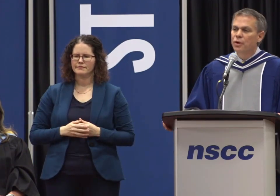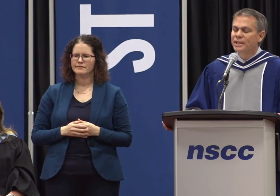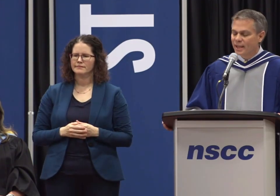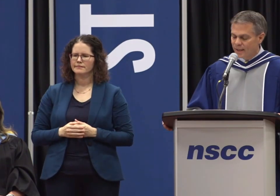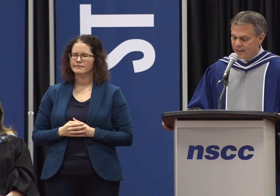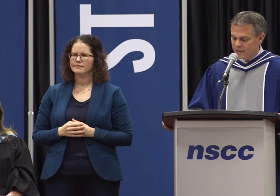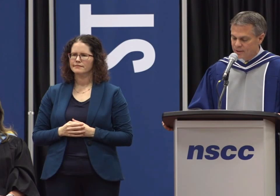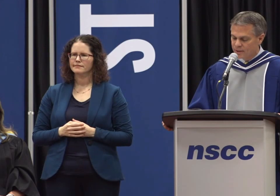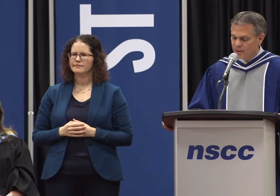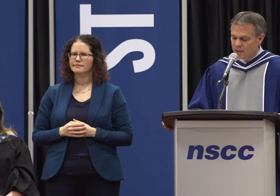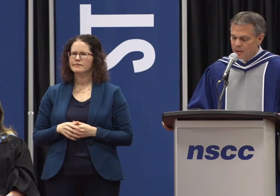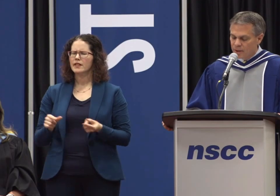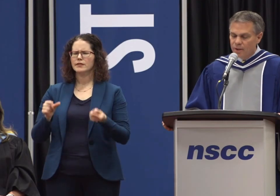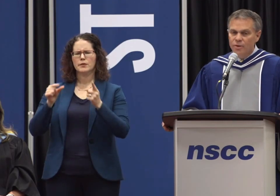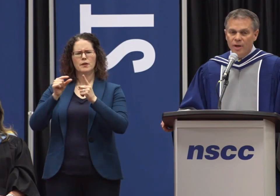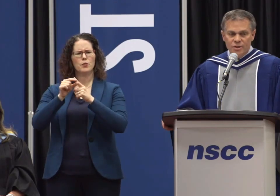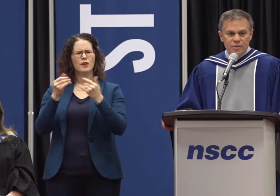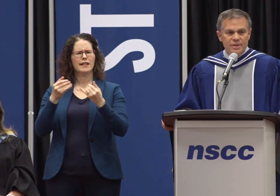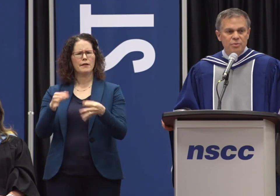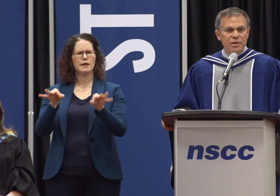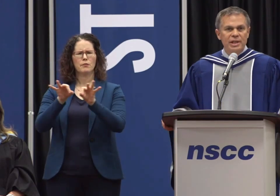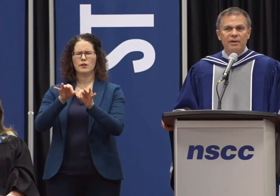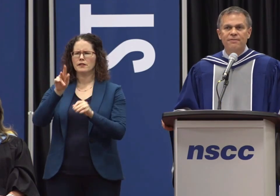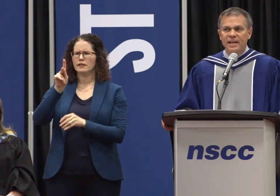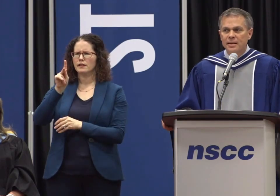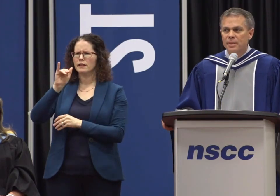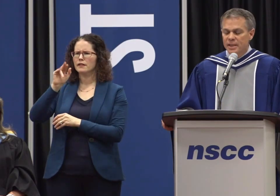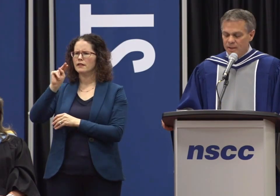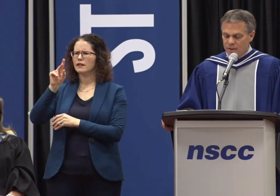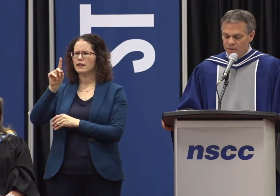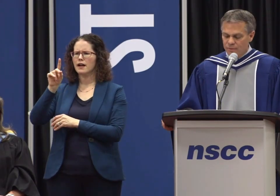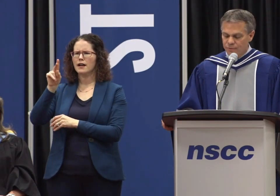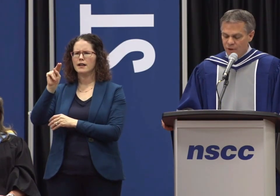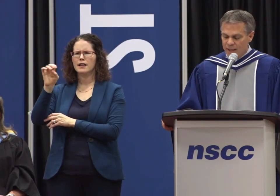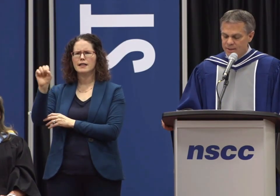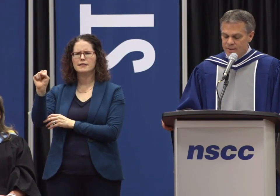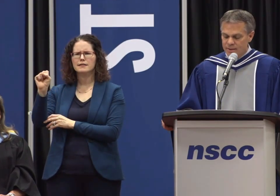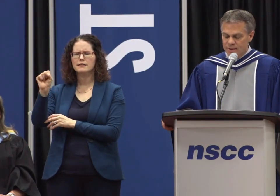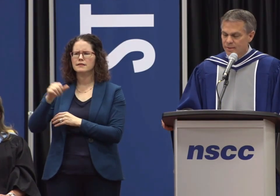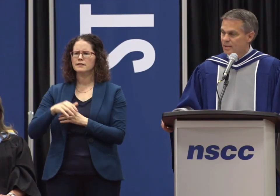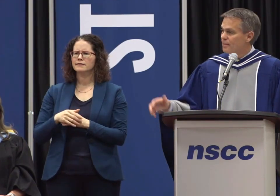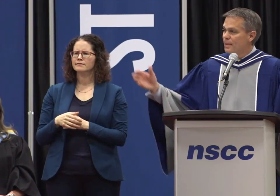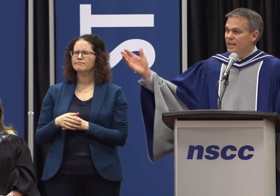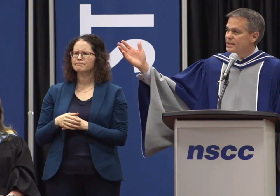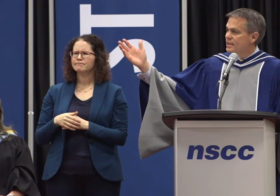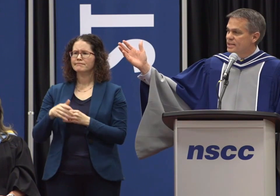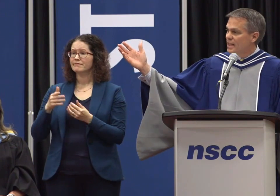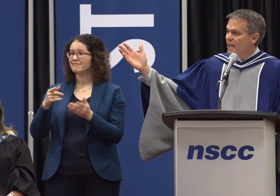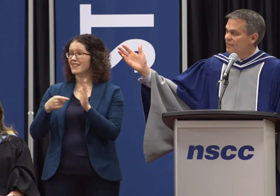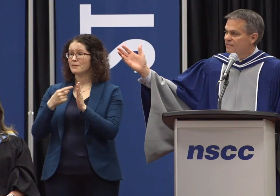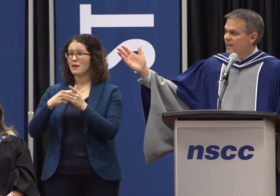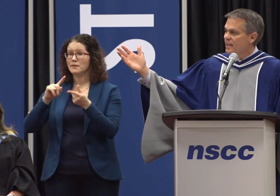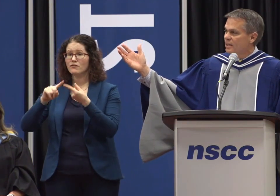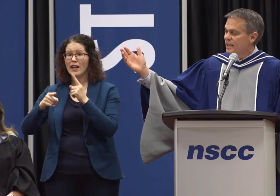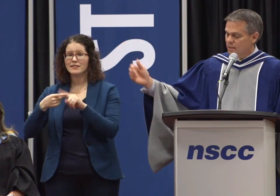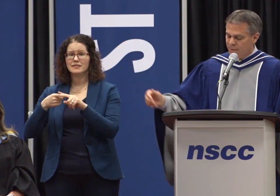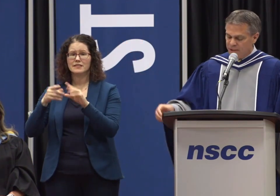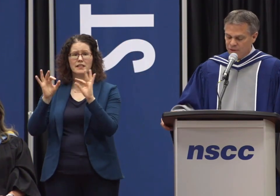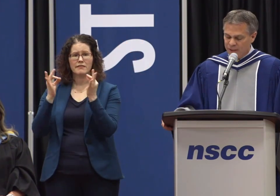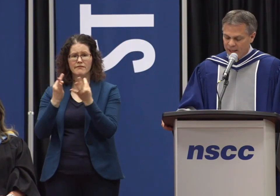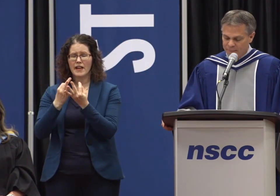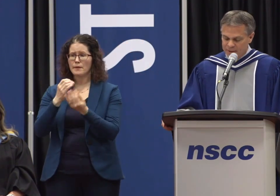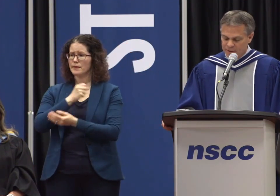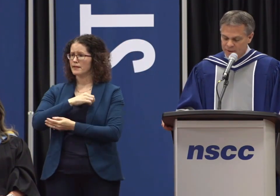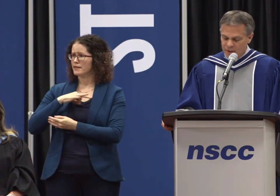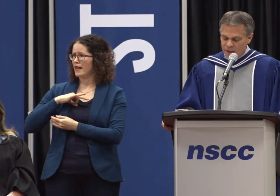about the word kindness, graduates, whether they are family, friends, amazing staff and faculty at the